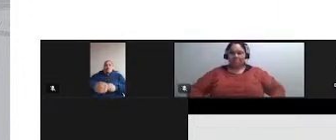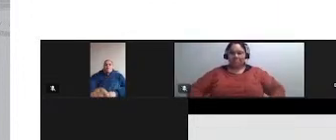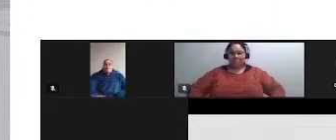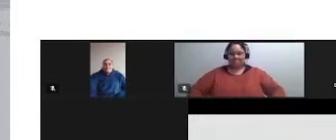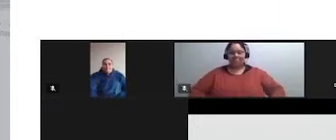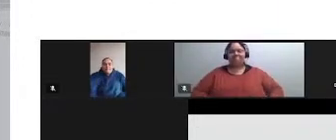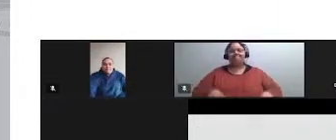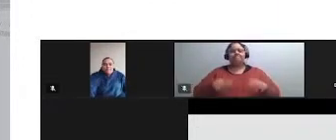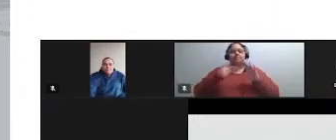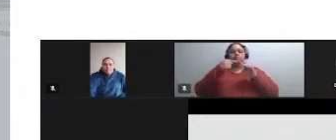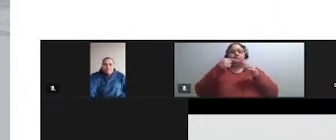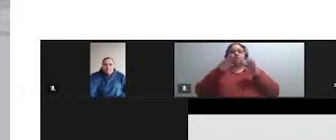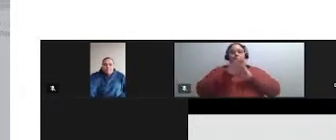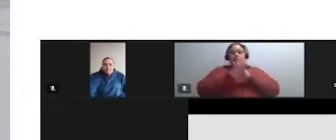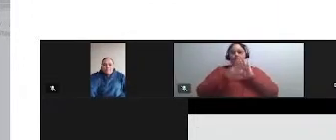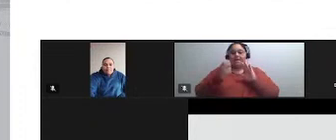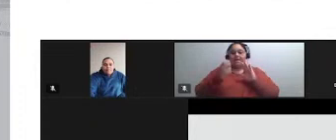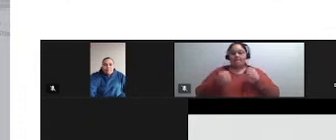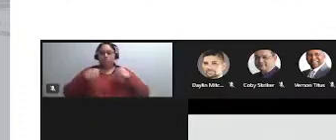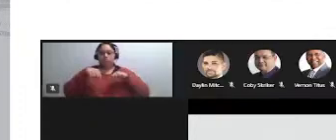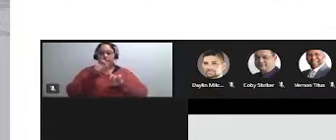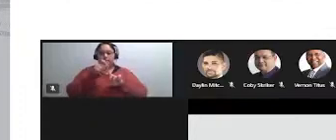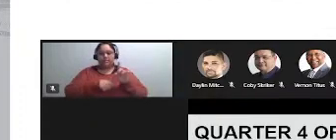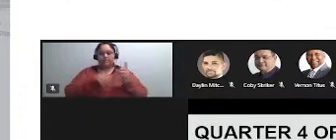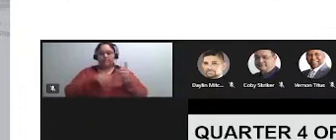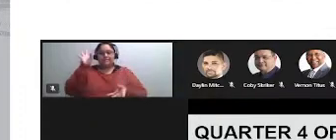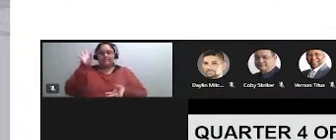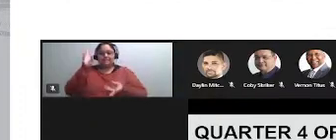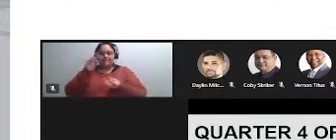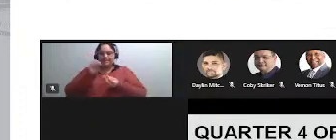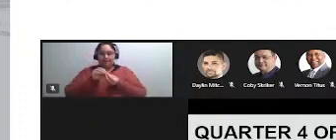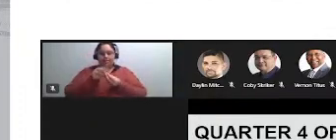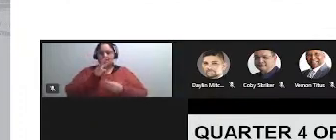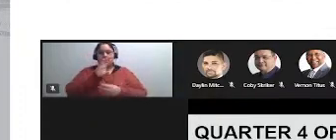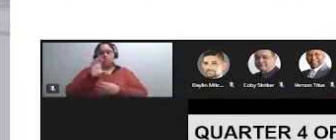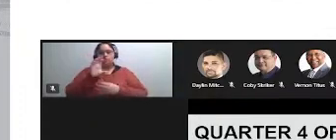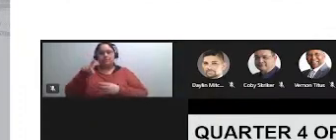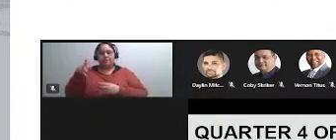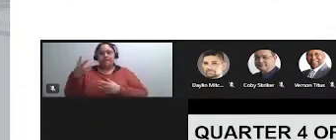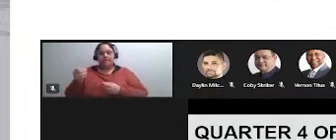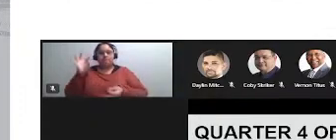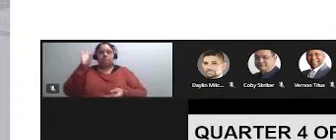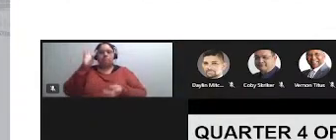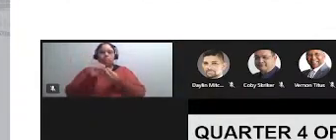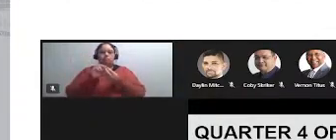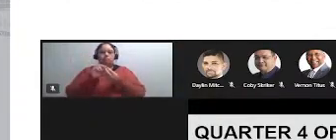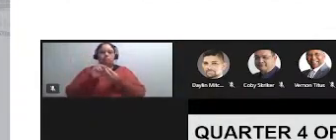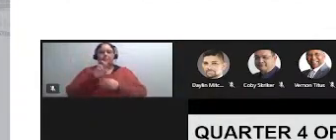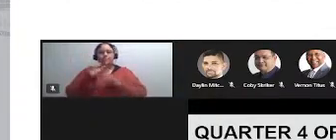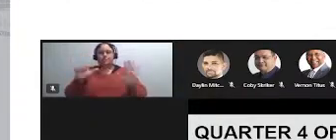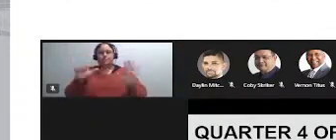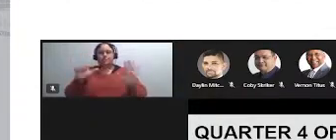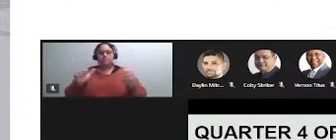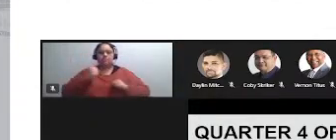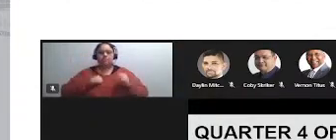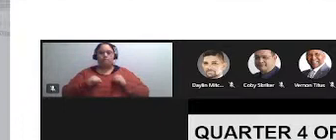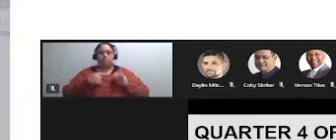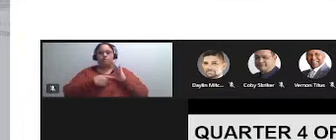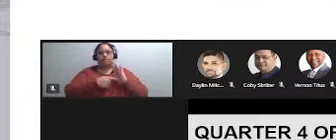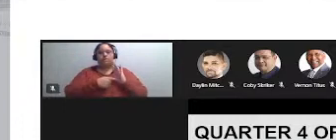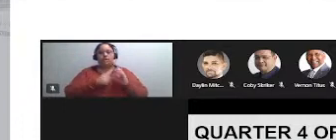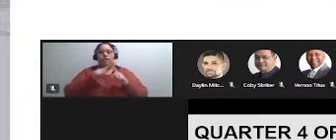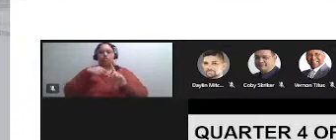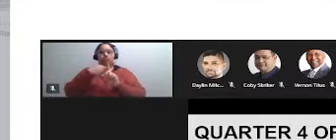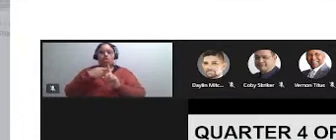program. Chairperson, in summary, the WCPP had a total of 26 performance indicators and